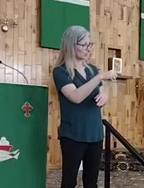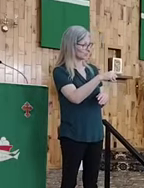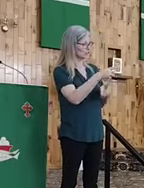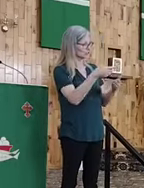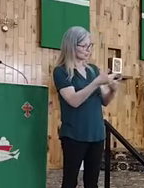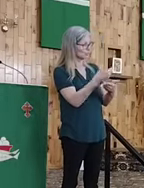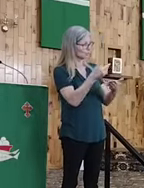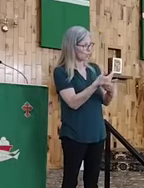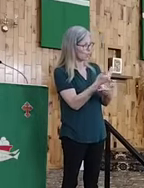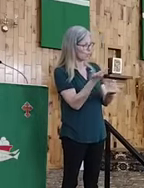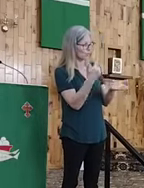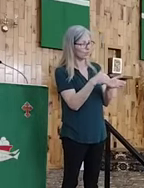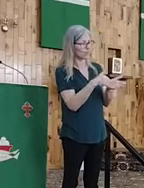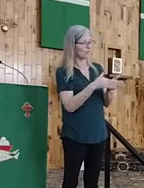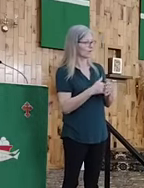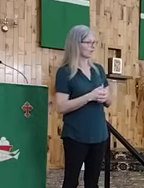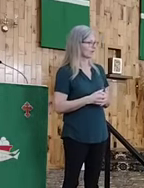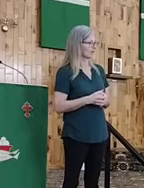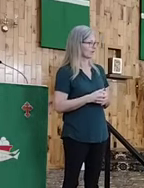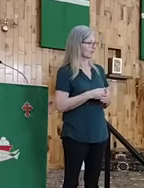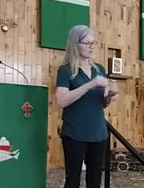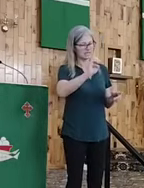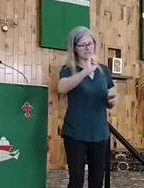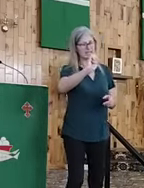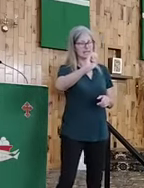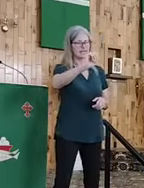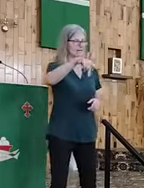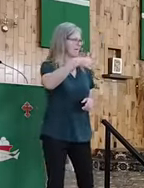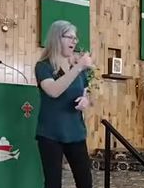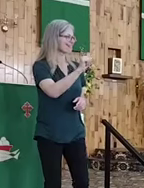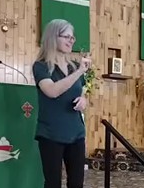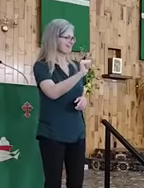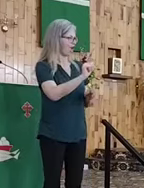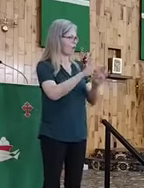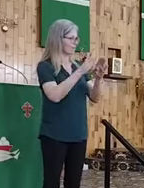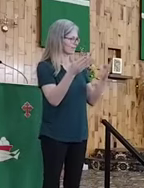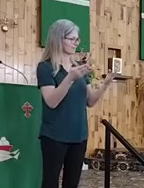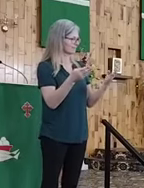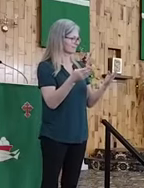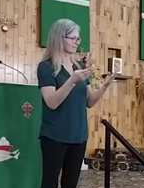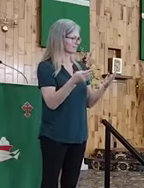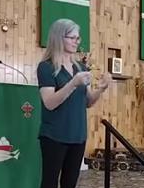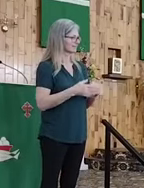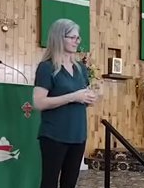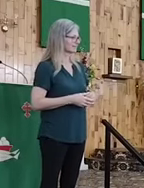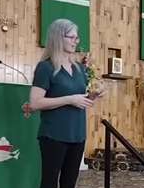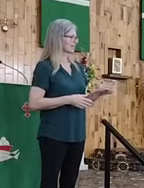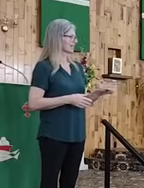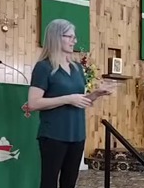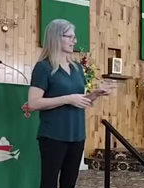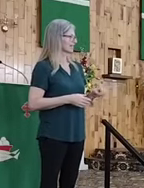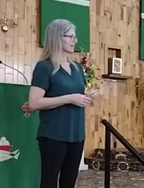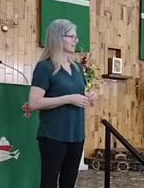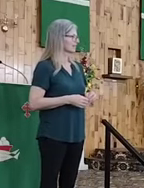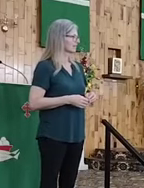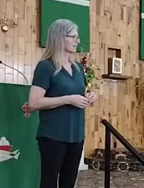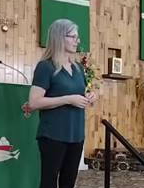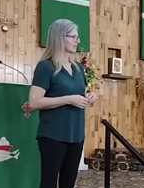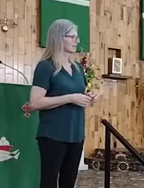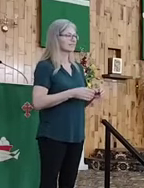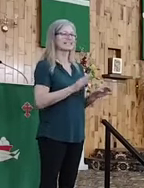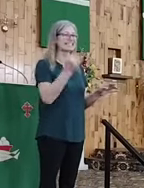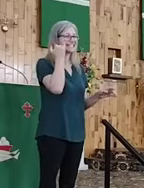to restore dignity. Ephata. Because sin keeps us in darkness. Don't let them tell you sin because, well, you're only human.